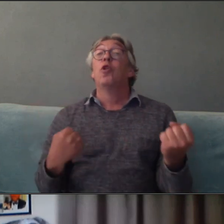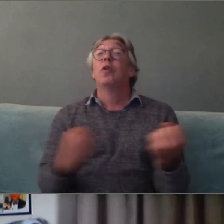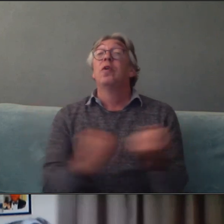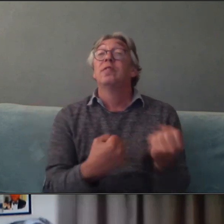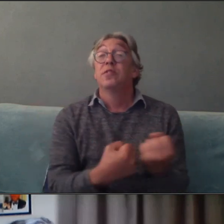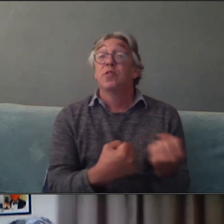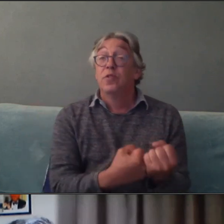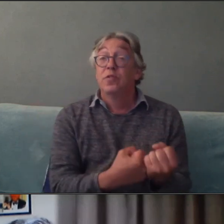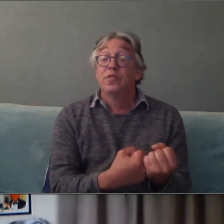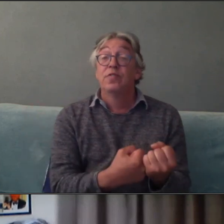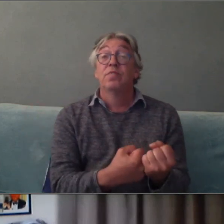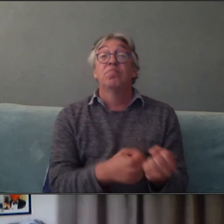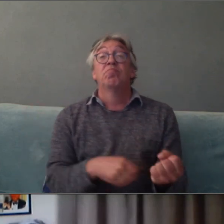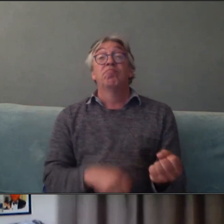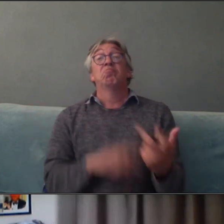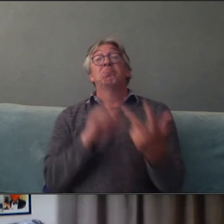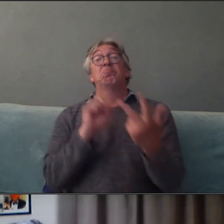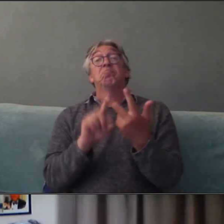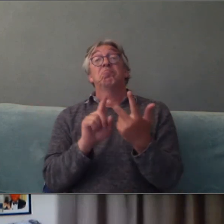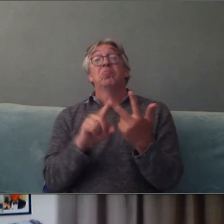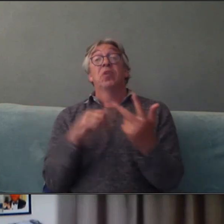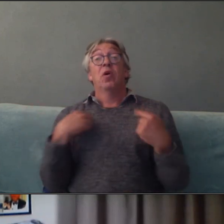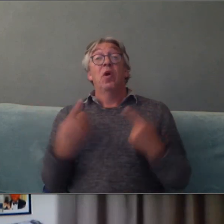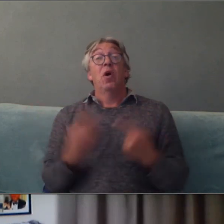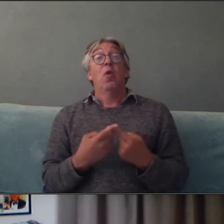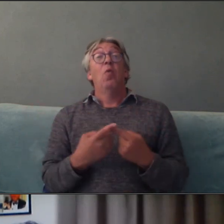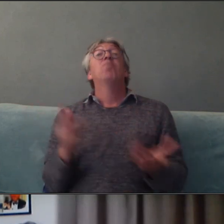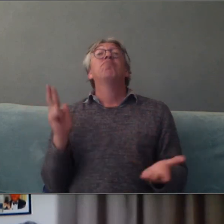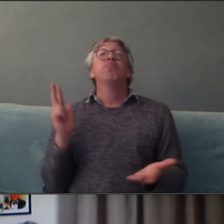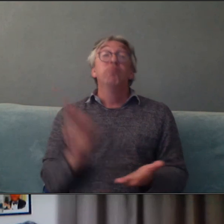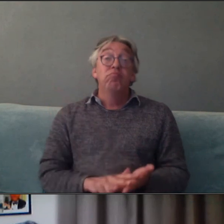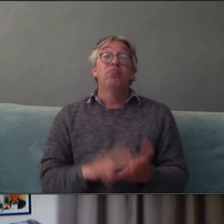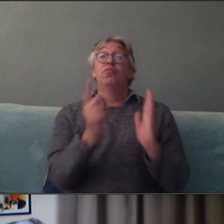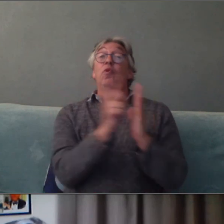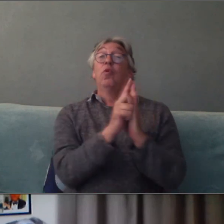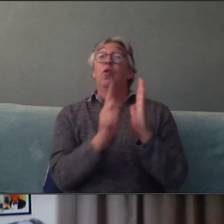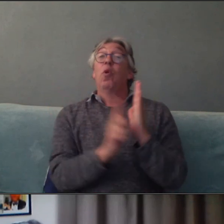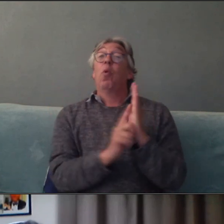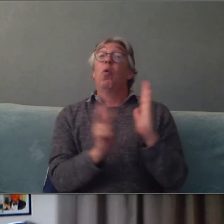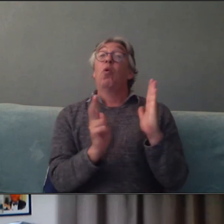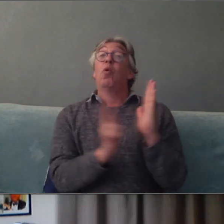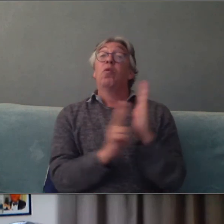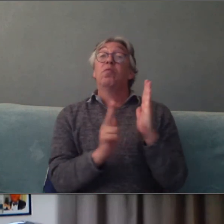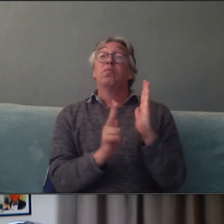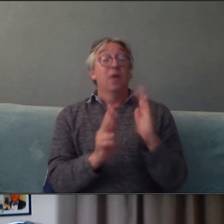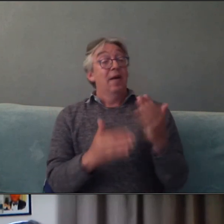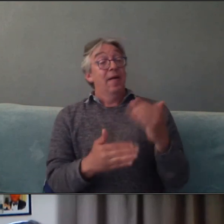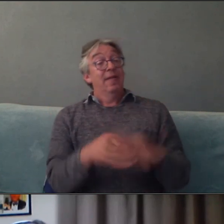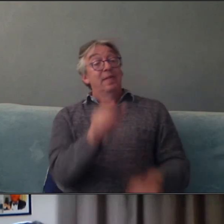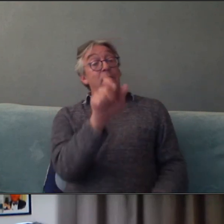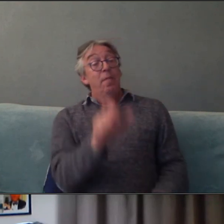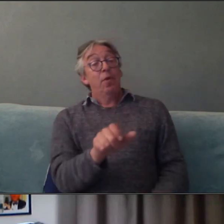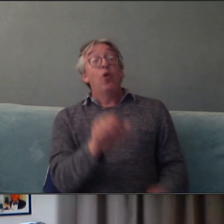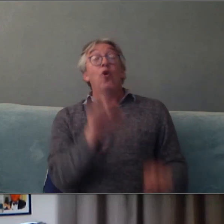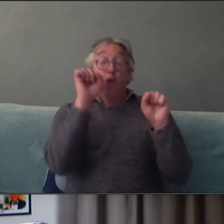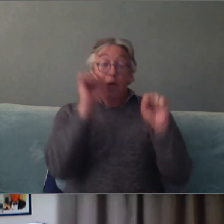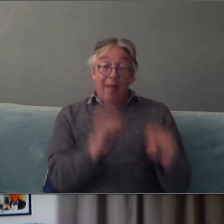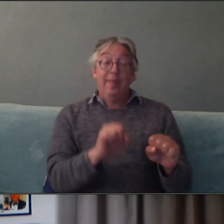legislation that enables people with disabilities to find work in the public